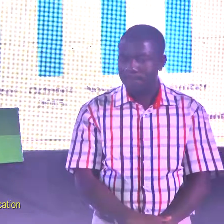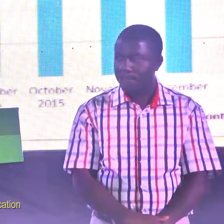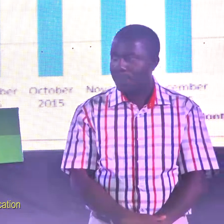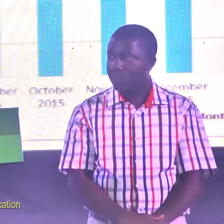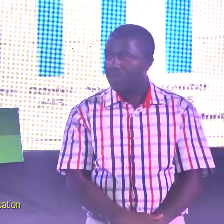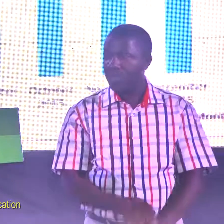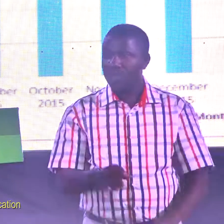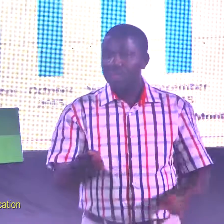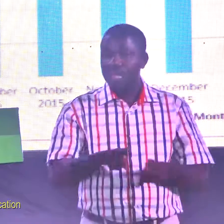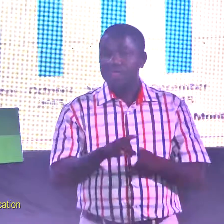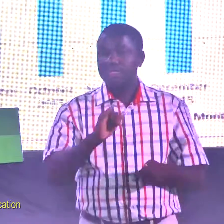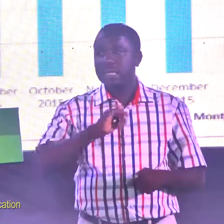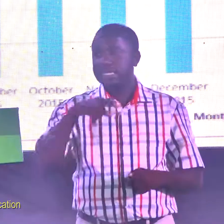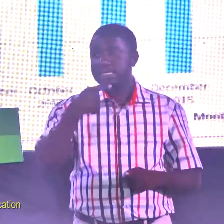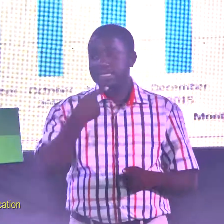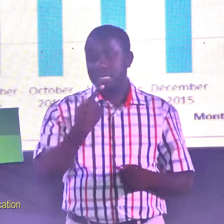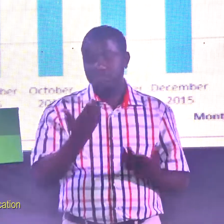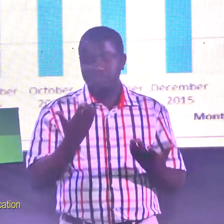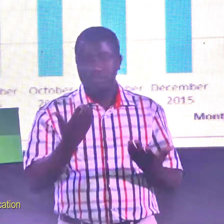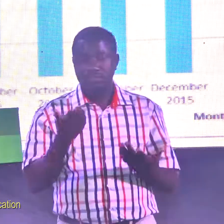As I mentioned, the